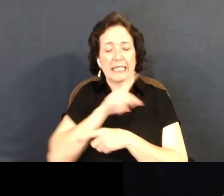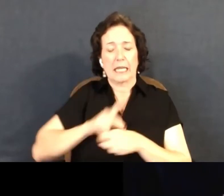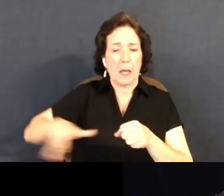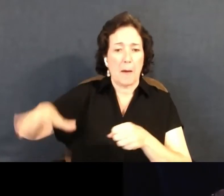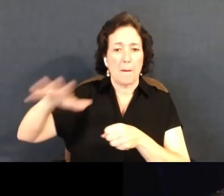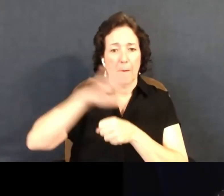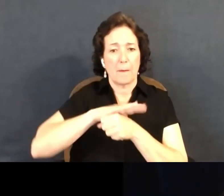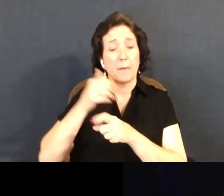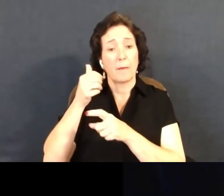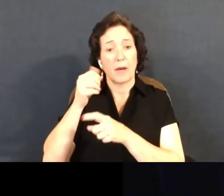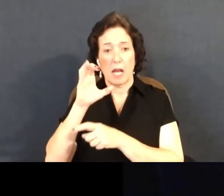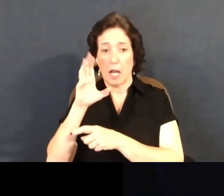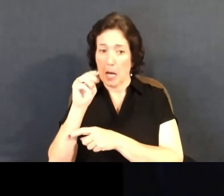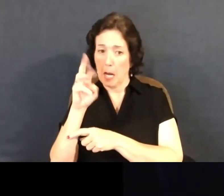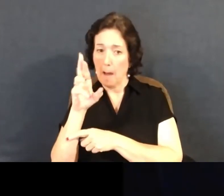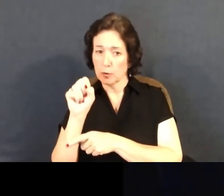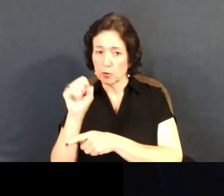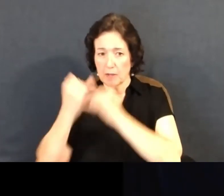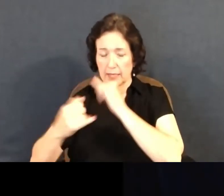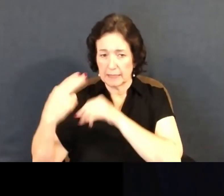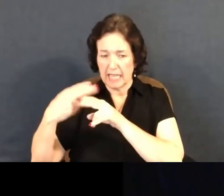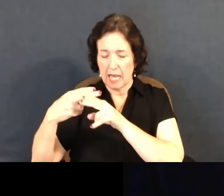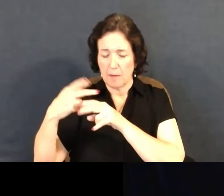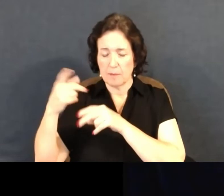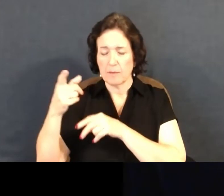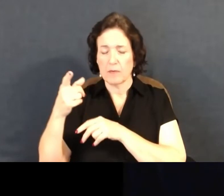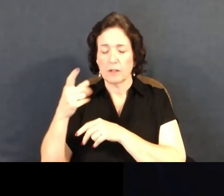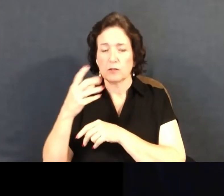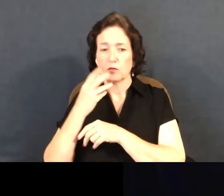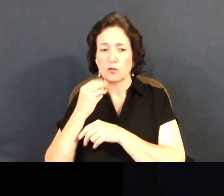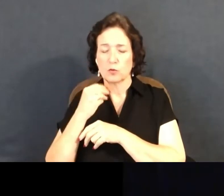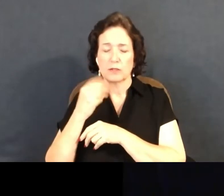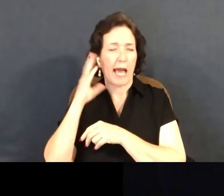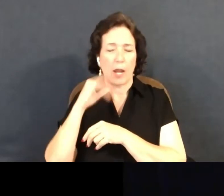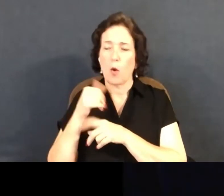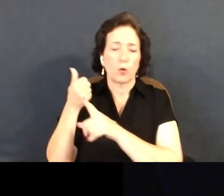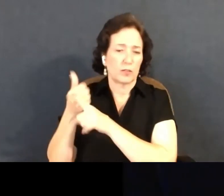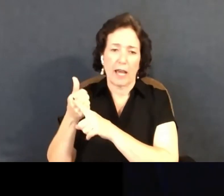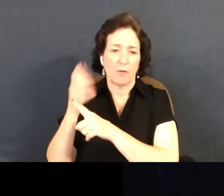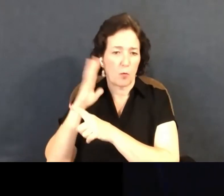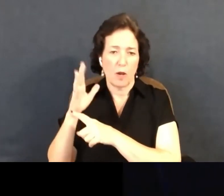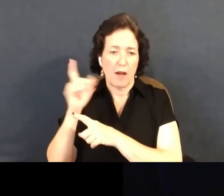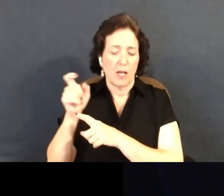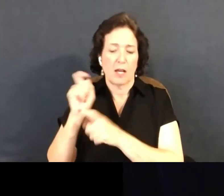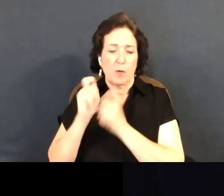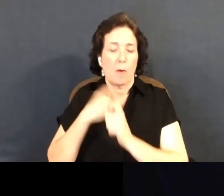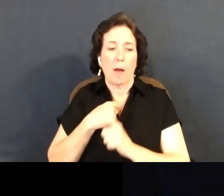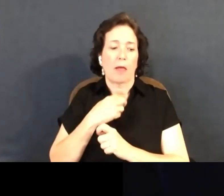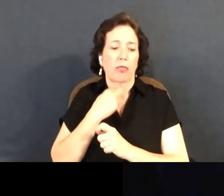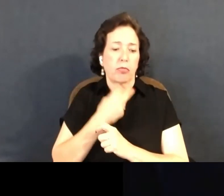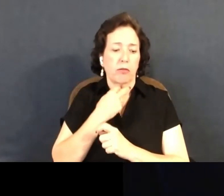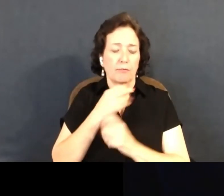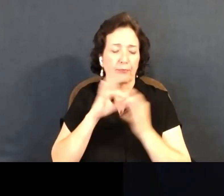a Jewish, and I'm going to try to tell this, but Shauna is, I'm surely going to have to correct me on it. She's a